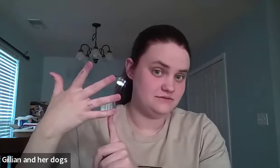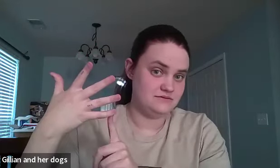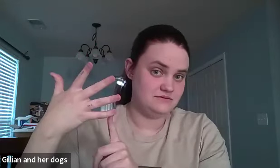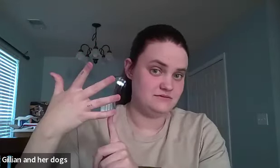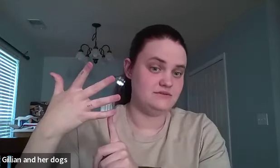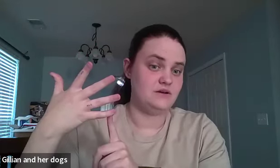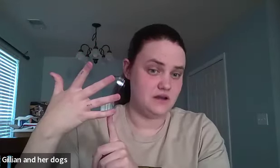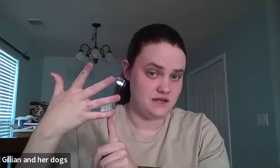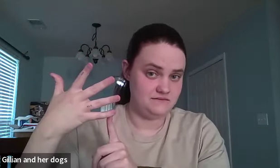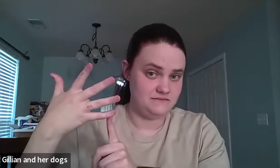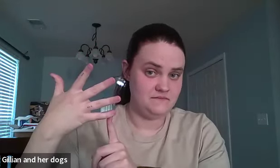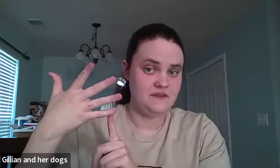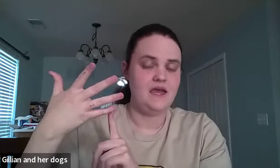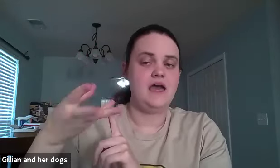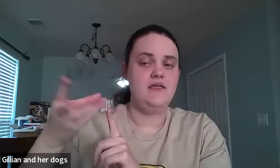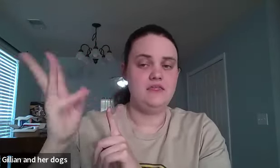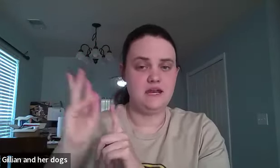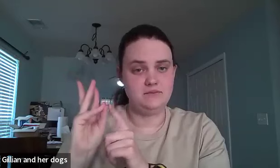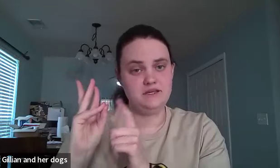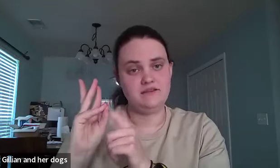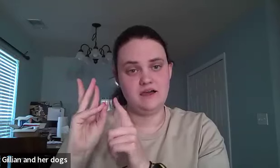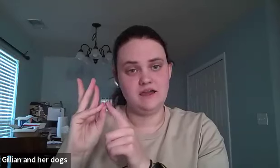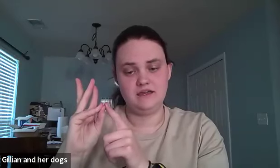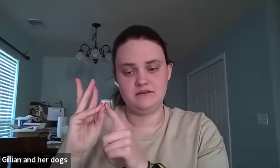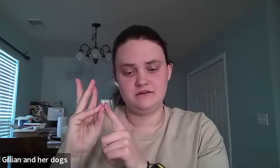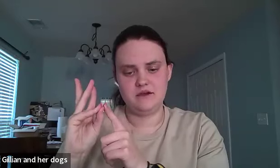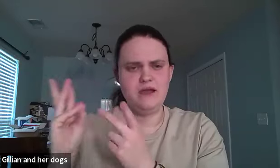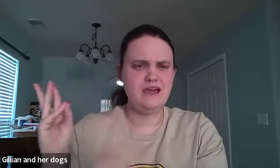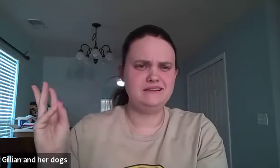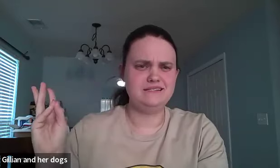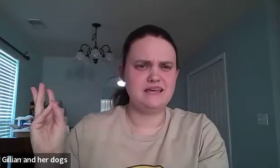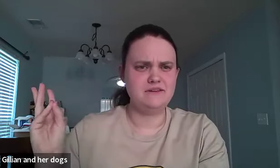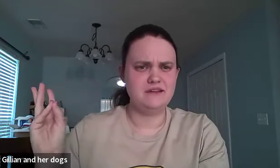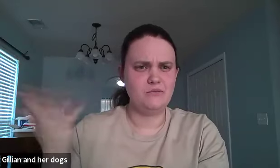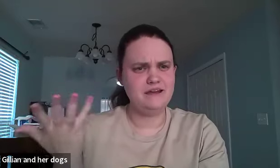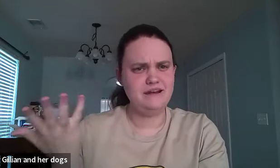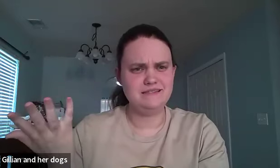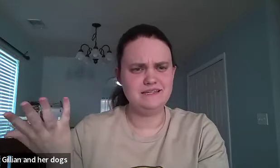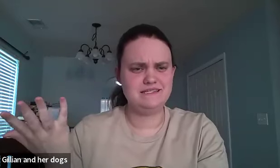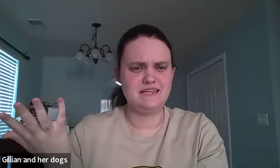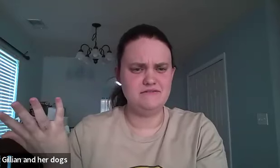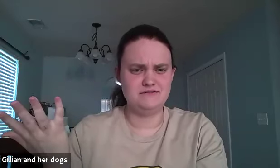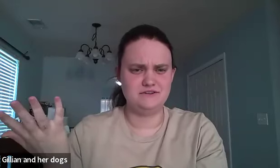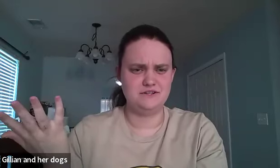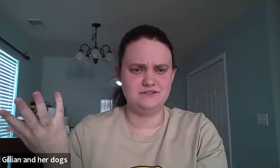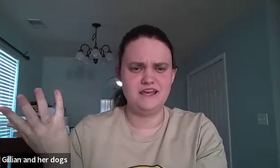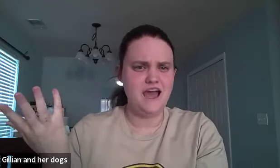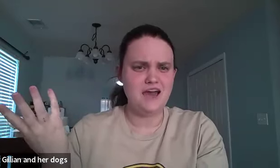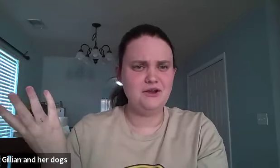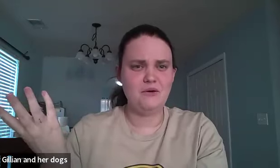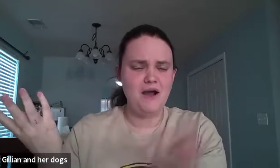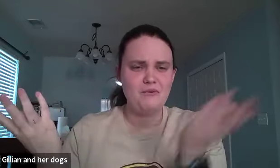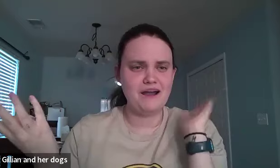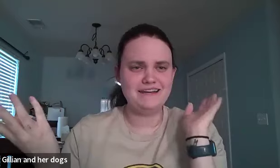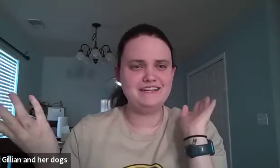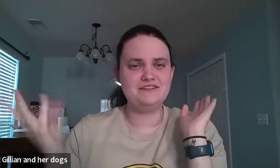daughters. All right. And then I'd be like, why added 7? Why did I sign 7 for years? I don't know. Why did I do